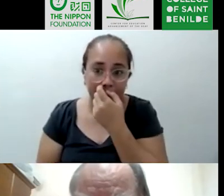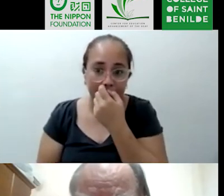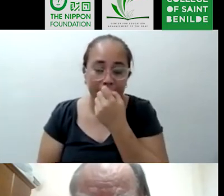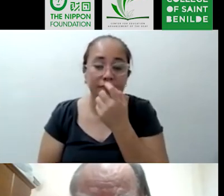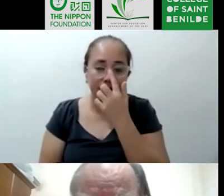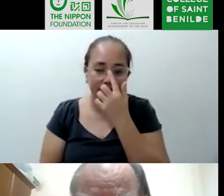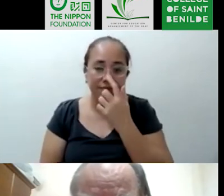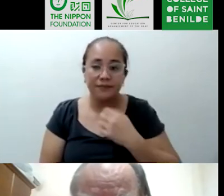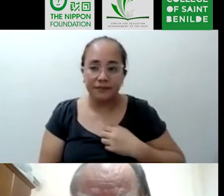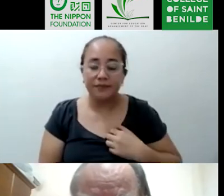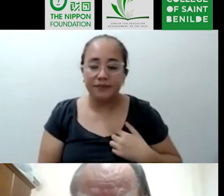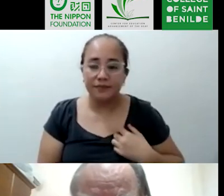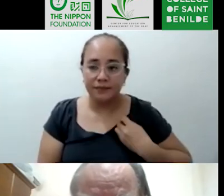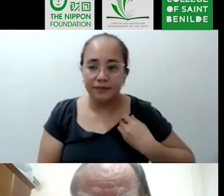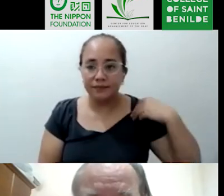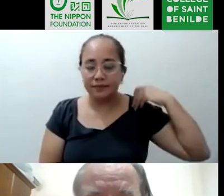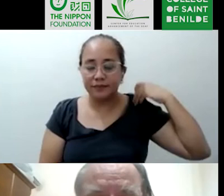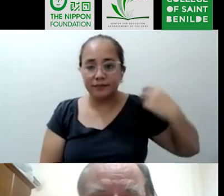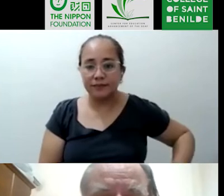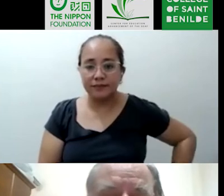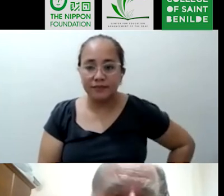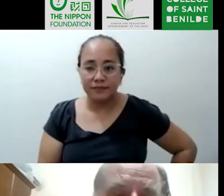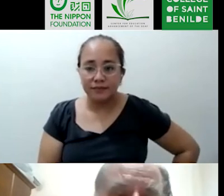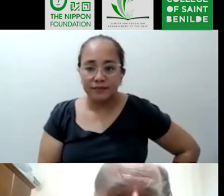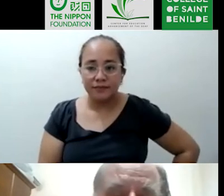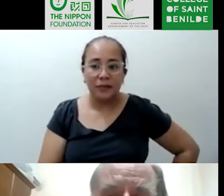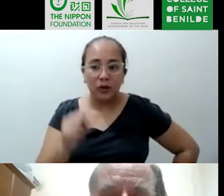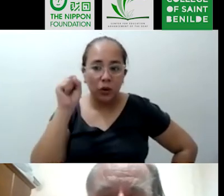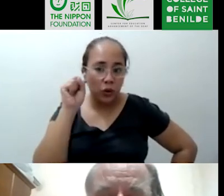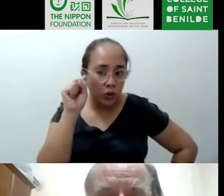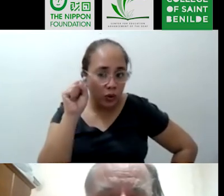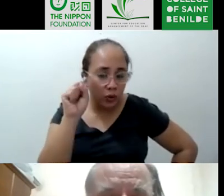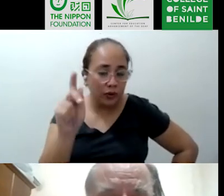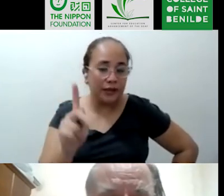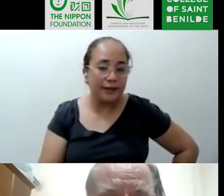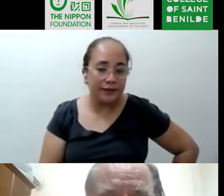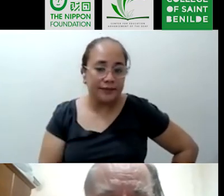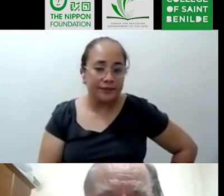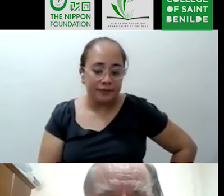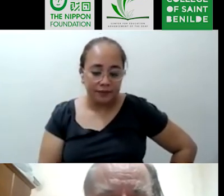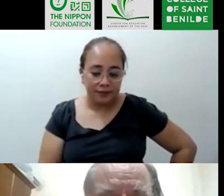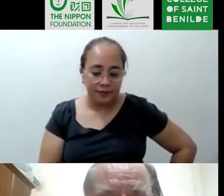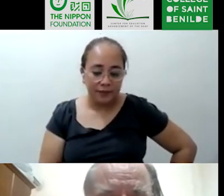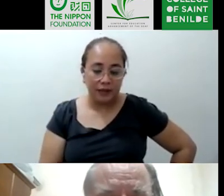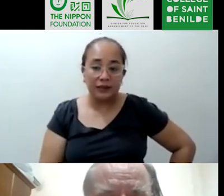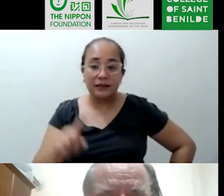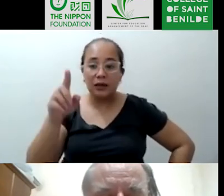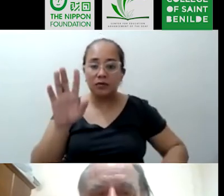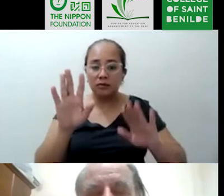Downward. Yes, downward. Okay, so, okay, let's go back up